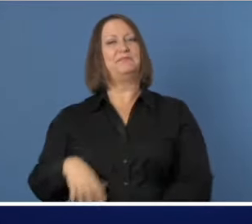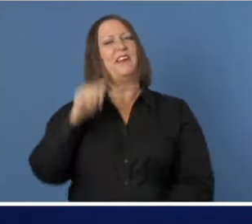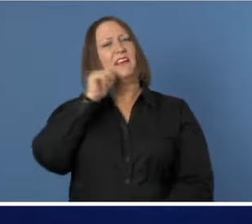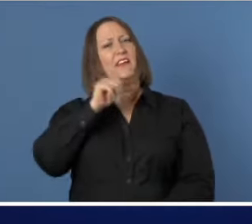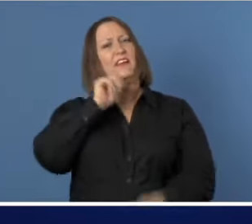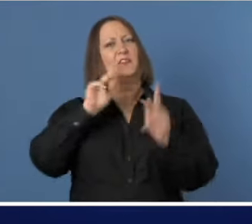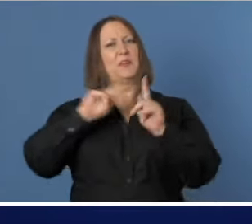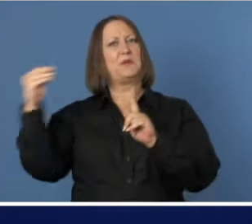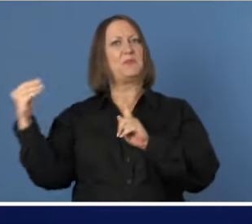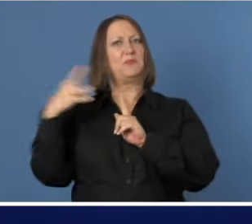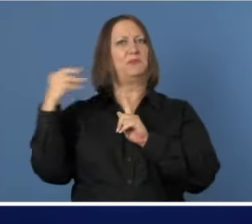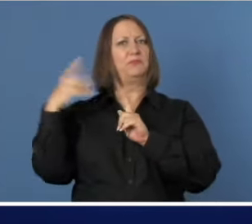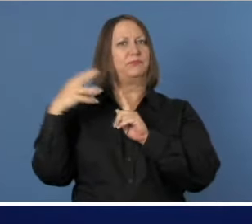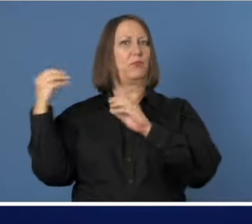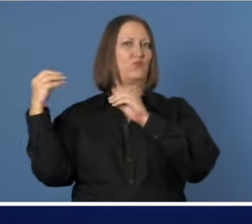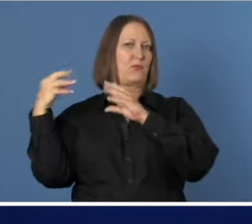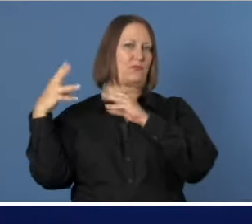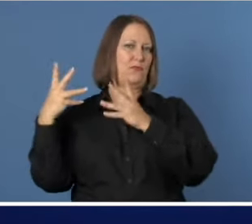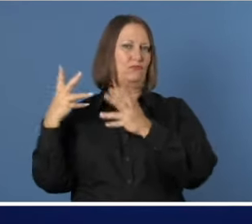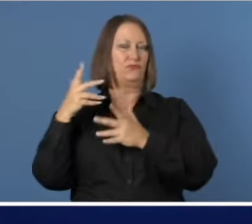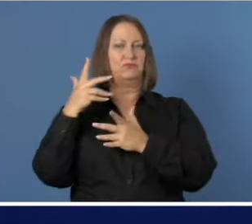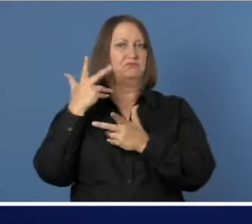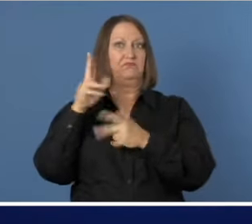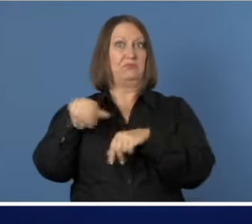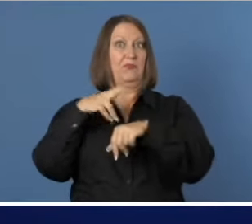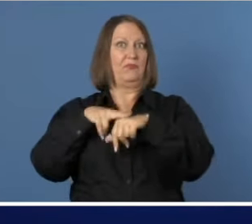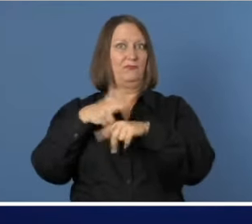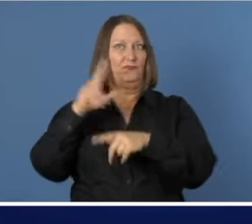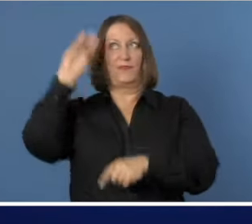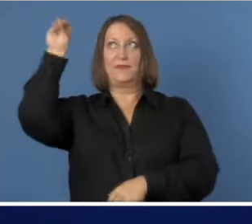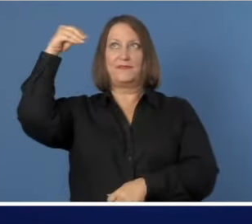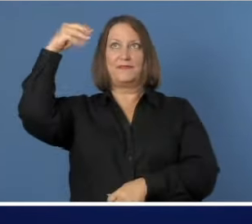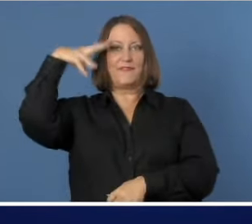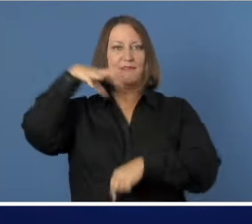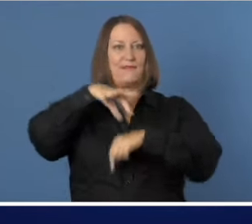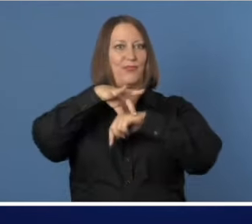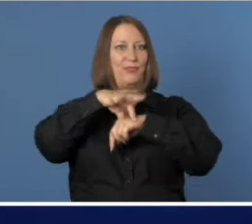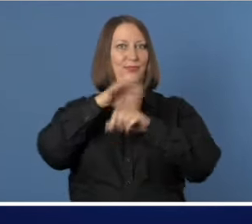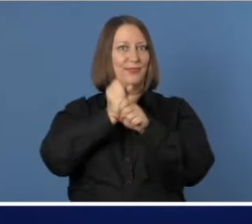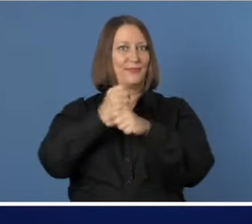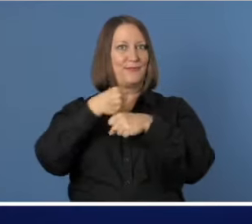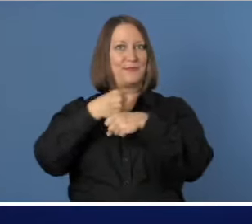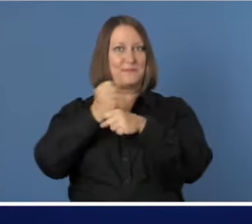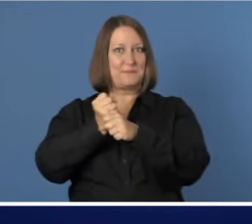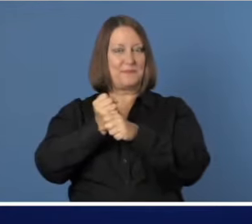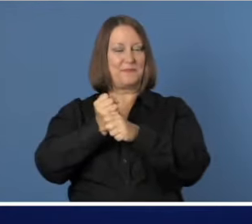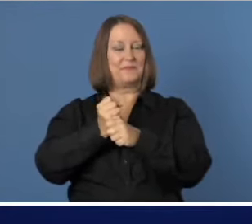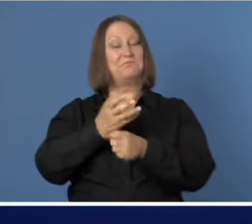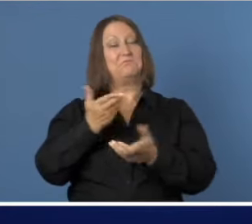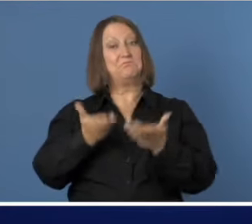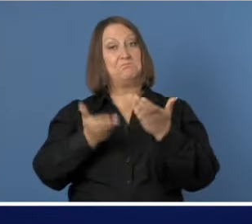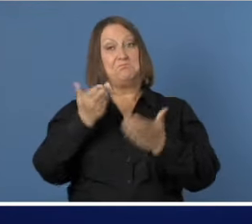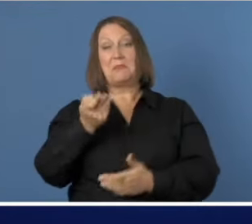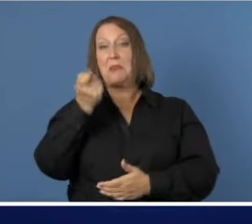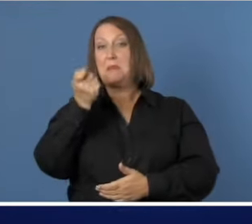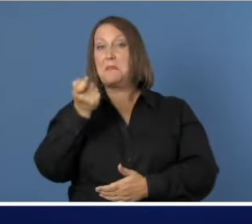Each of us is exposed to radiation daily from natural sources, including the sun and the